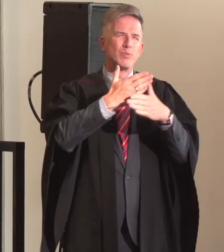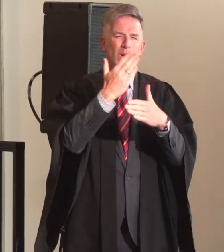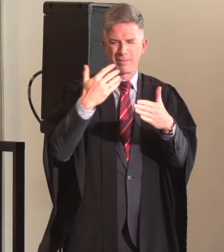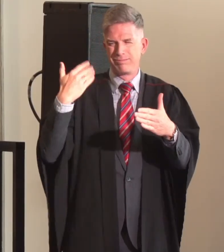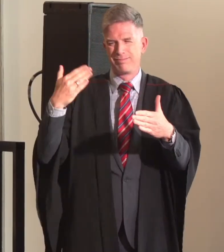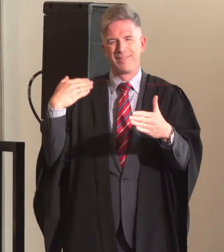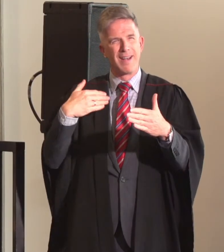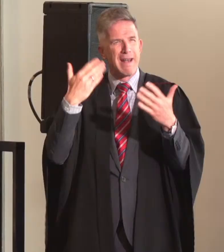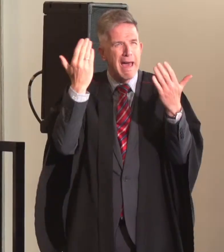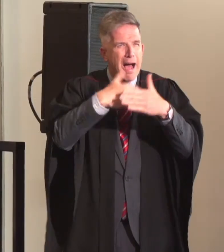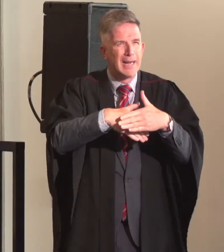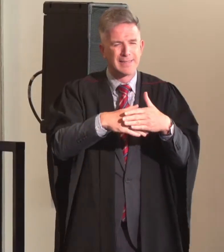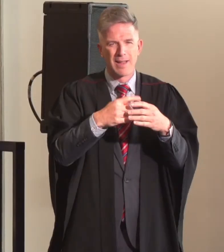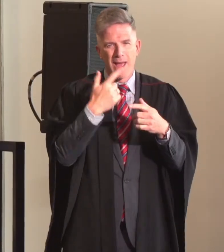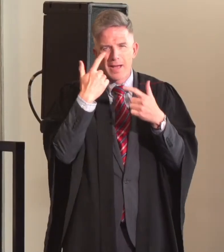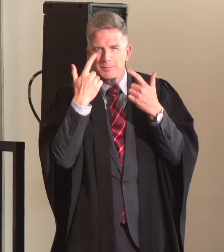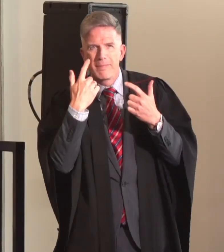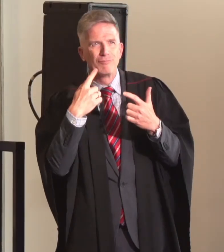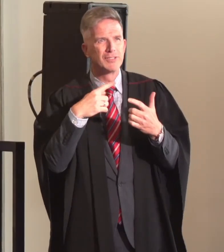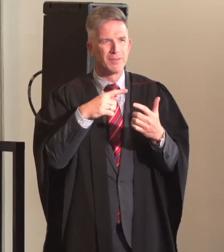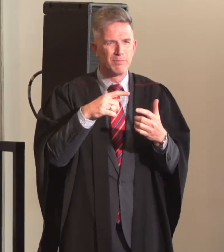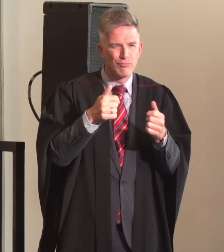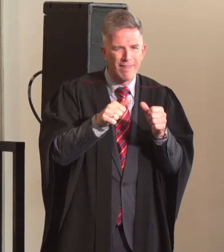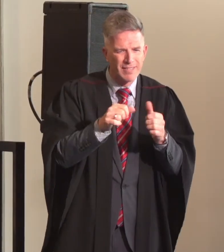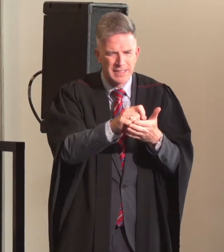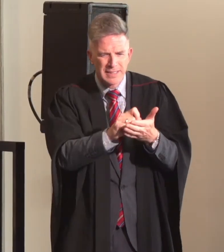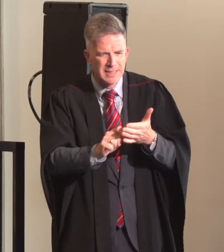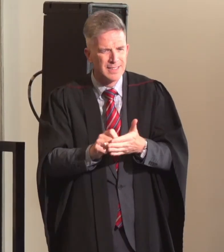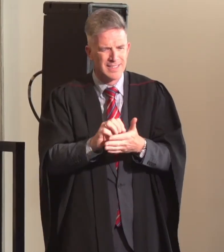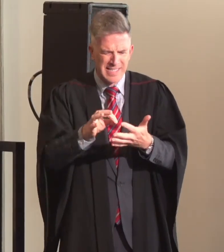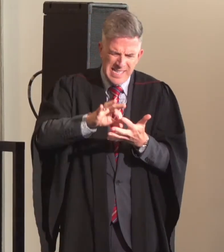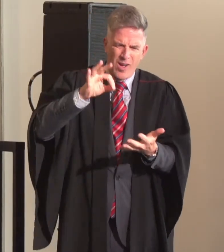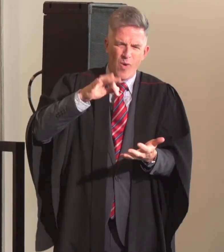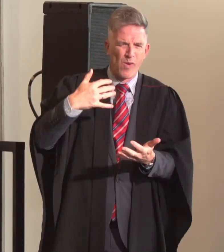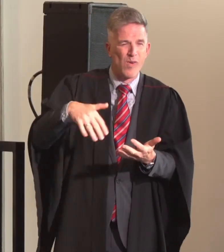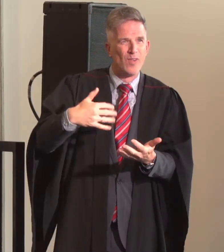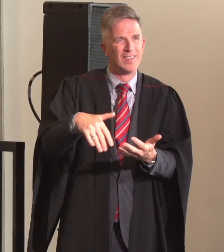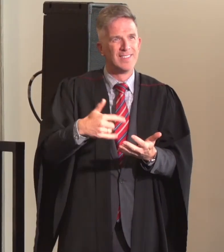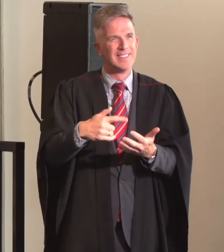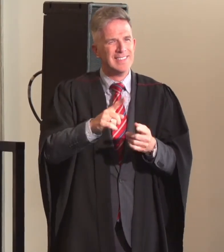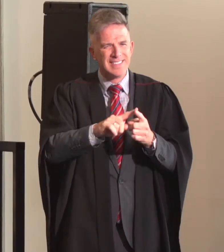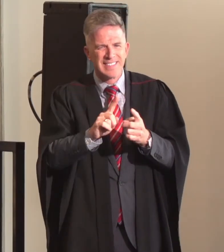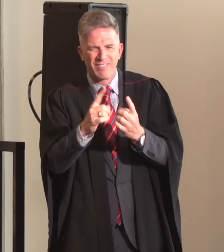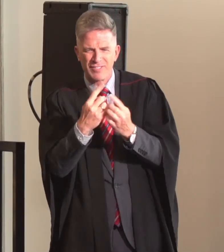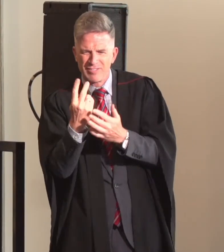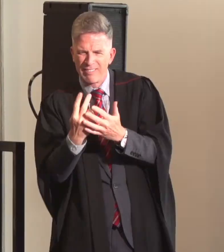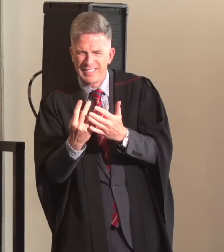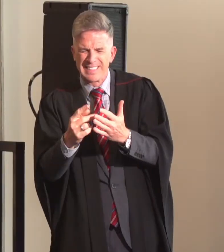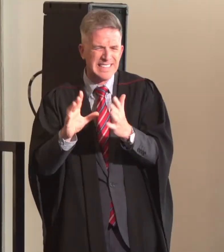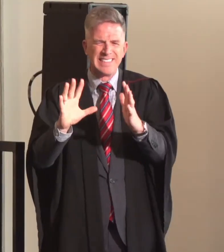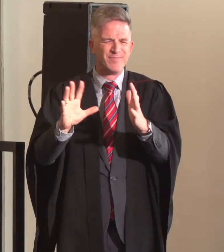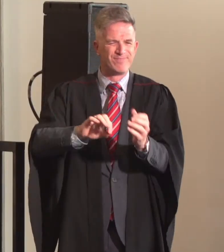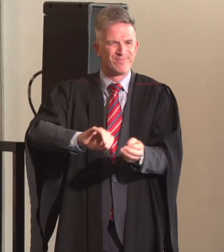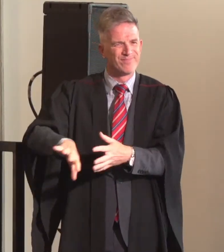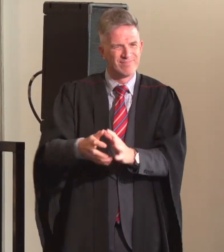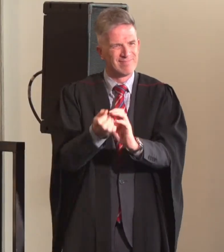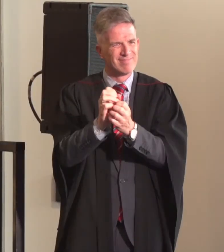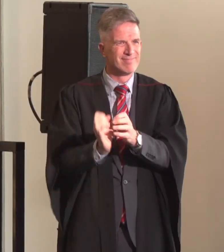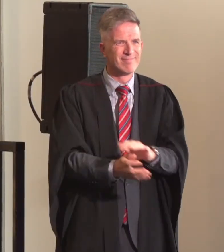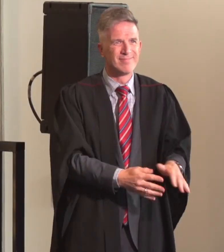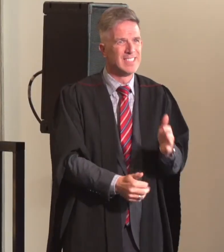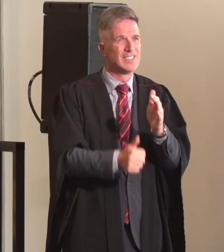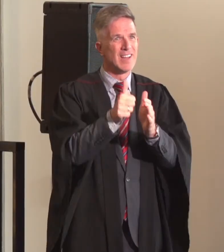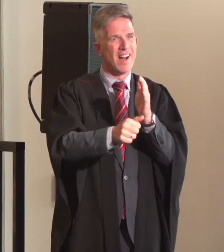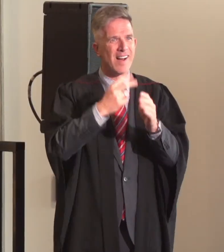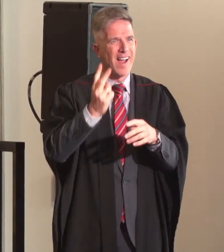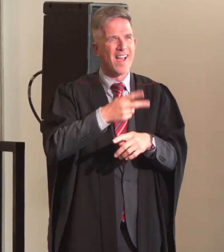experimental briefs, the stitched fingers, the unfinished sketches, and those things that can become your masterpieces. You critiqued, you collaborated,